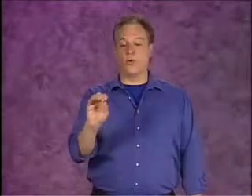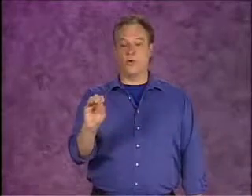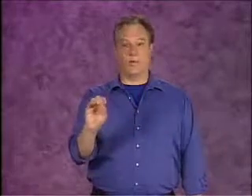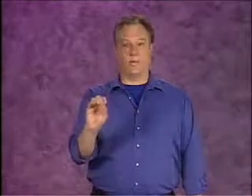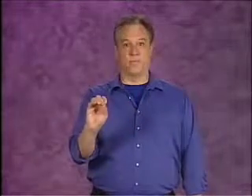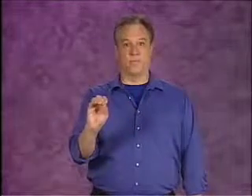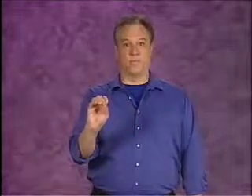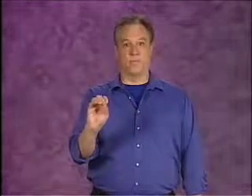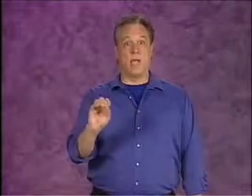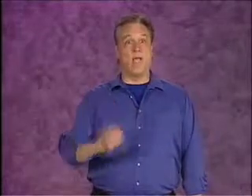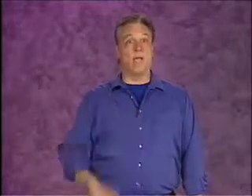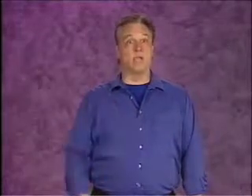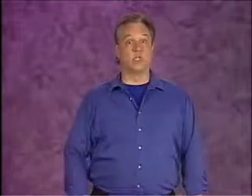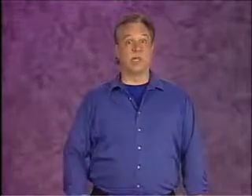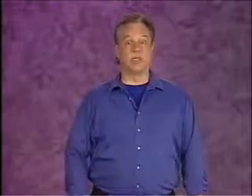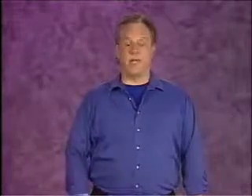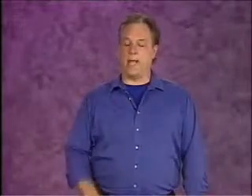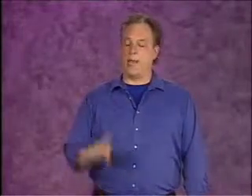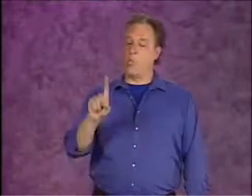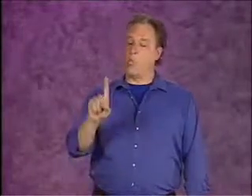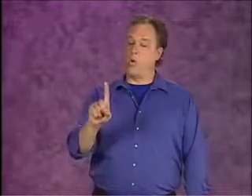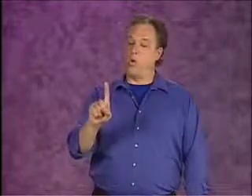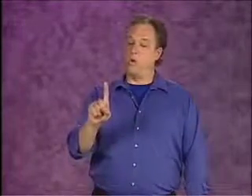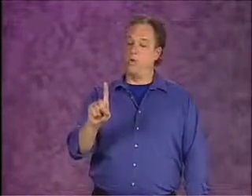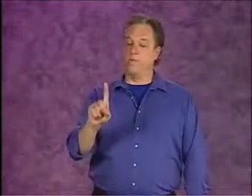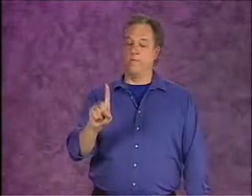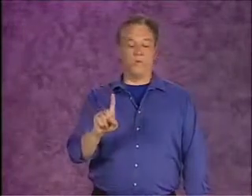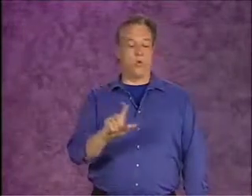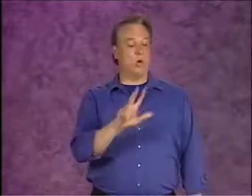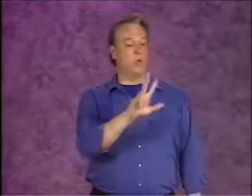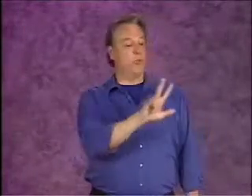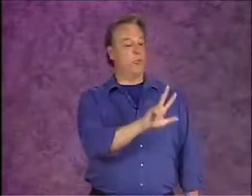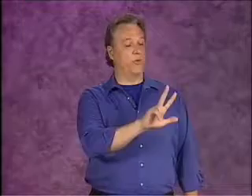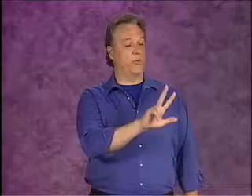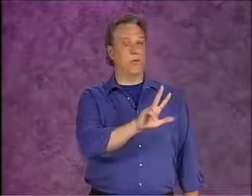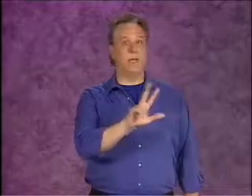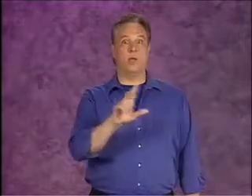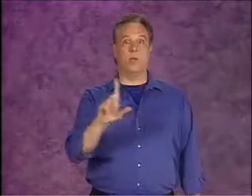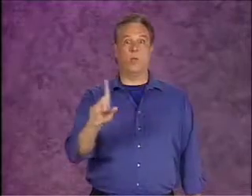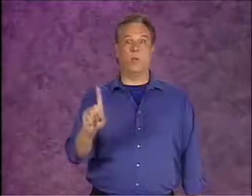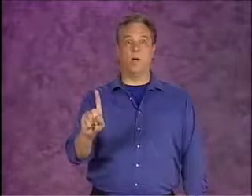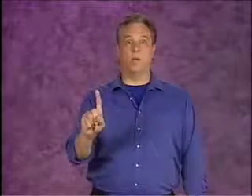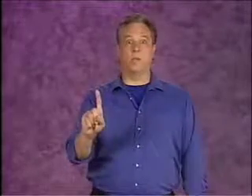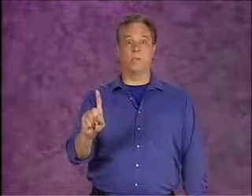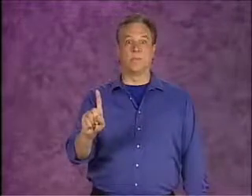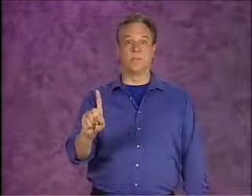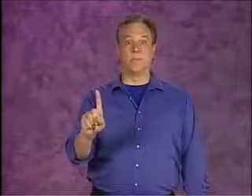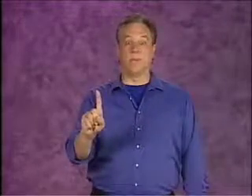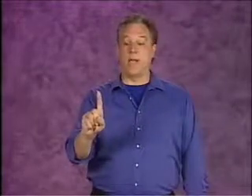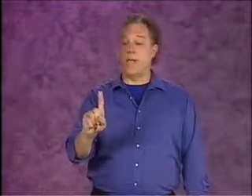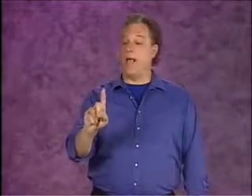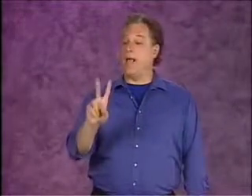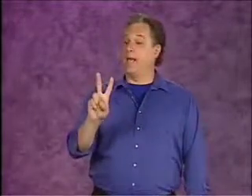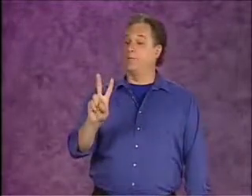30, and just add 1 for 31. Add